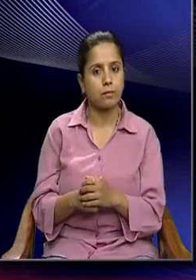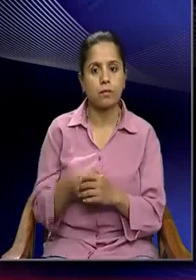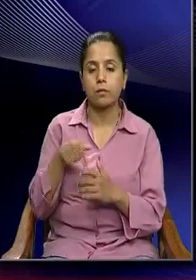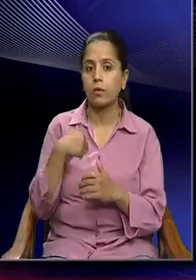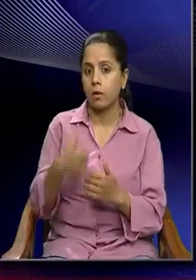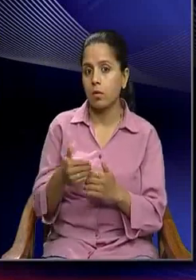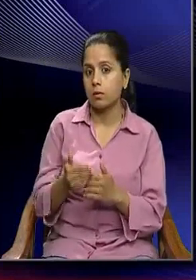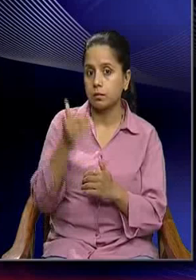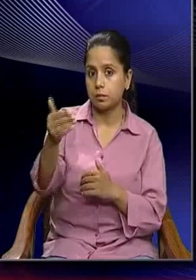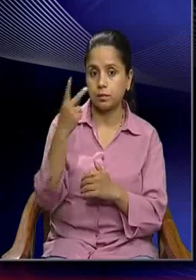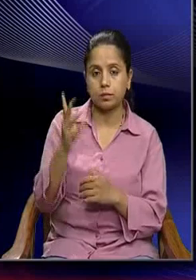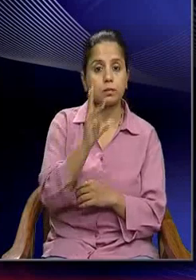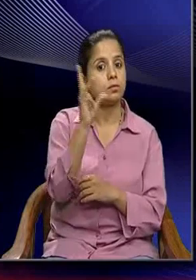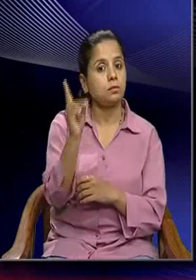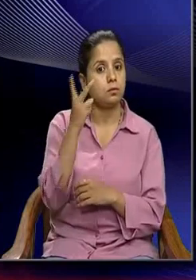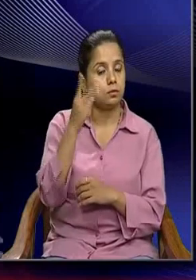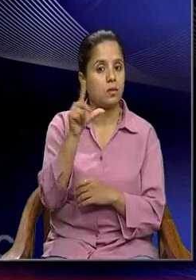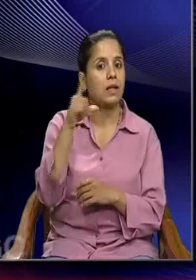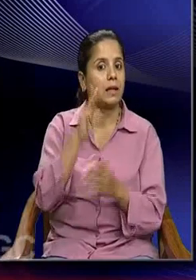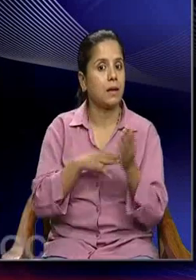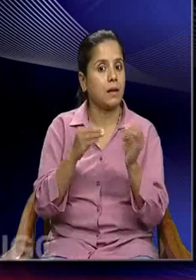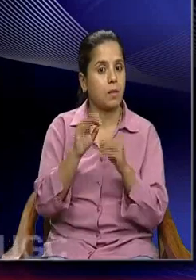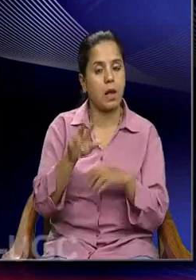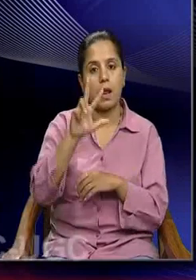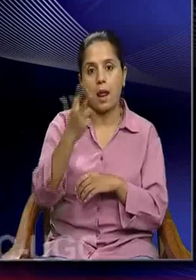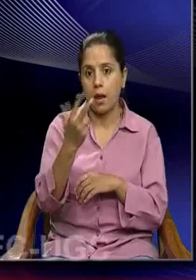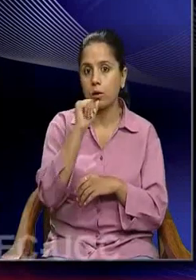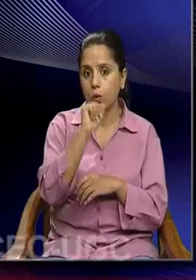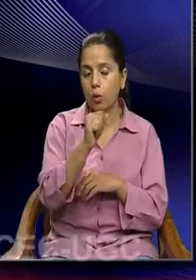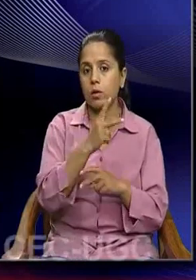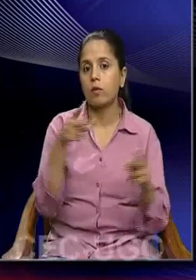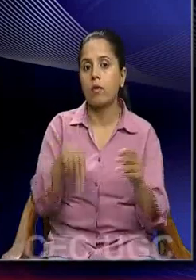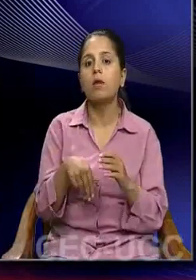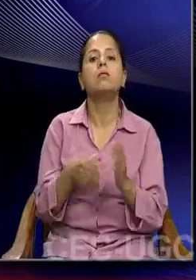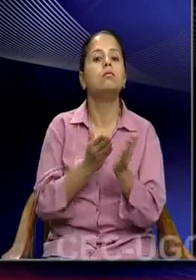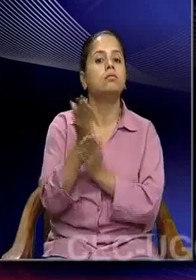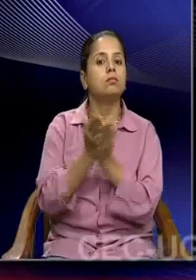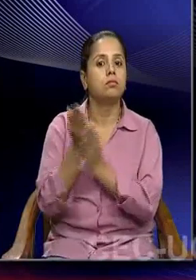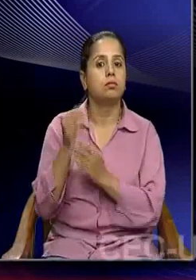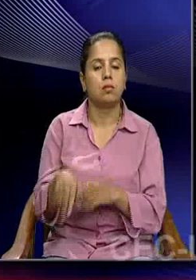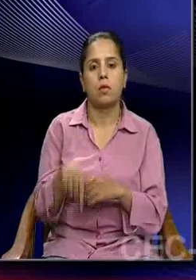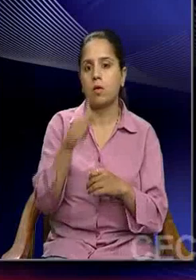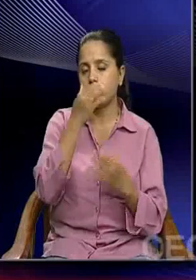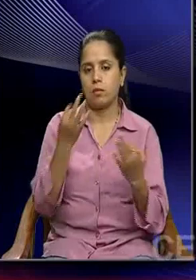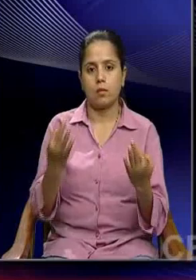Moving on to the third limb of the Eightfold Path, which is Asana.